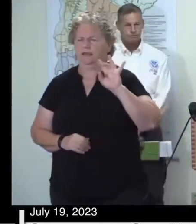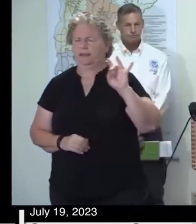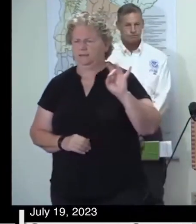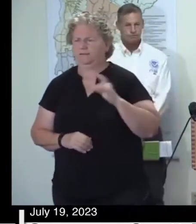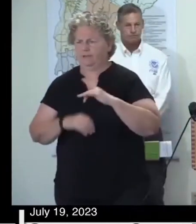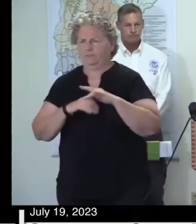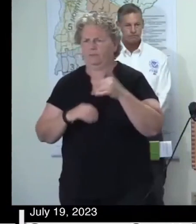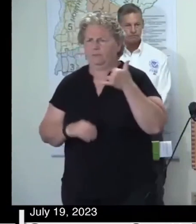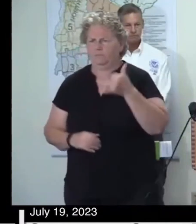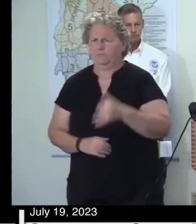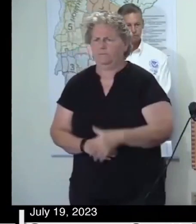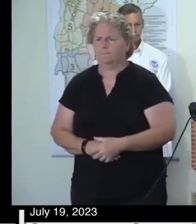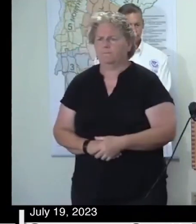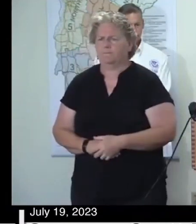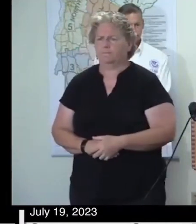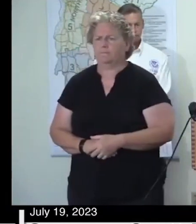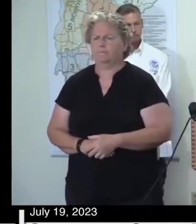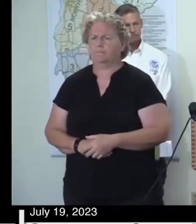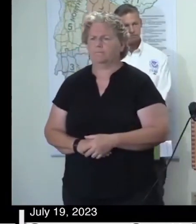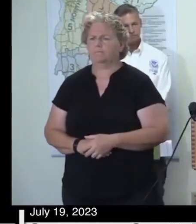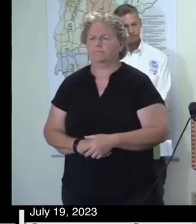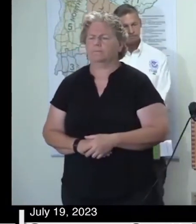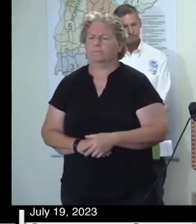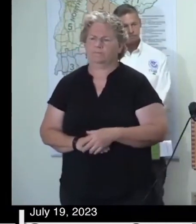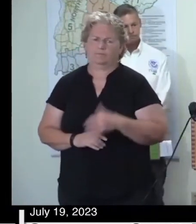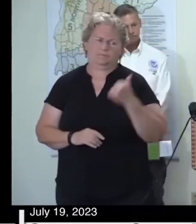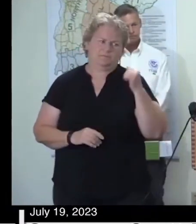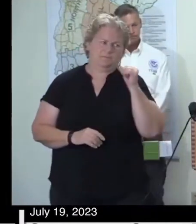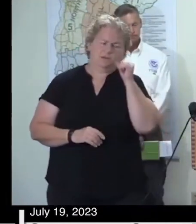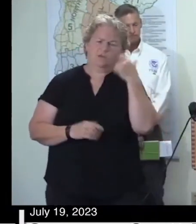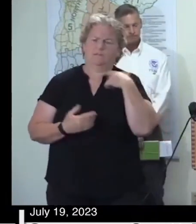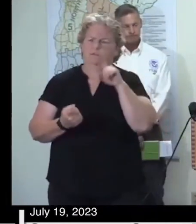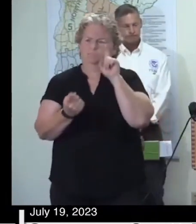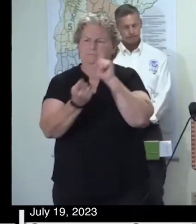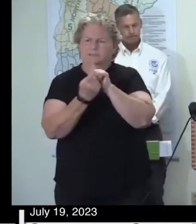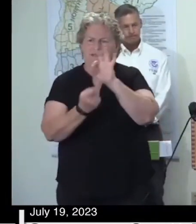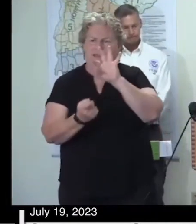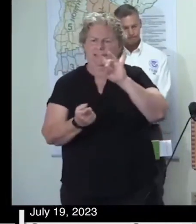staff. They are fully prepared and ready to answer your calls.